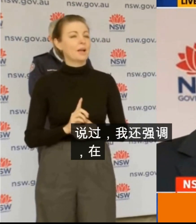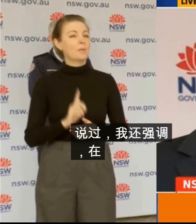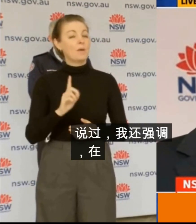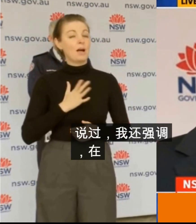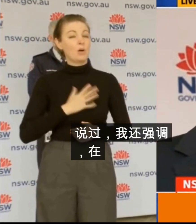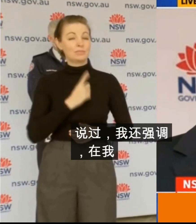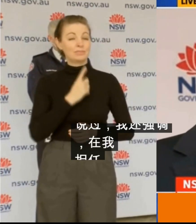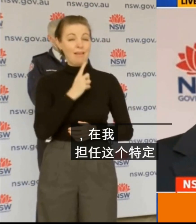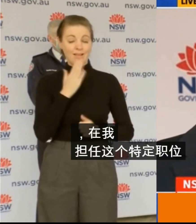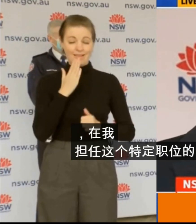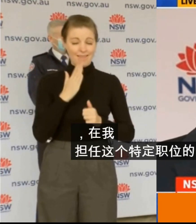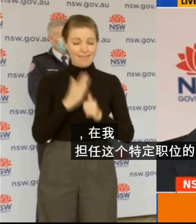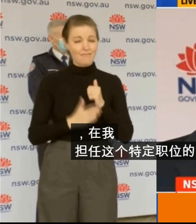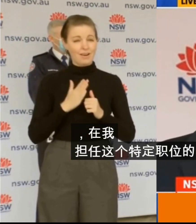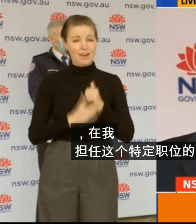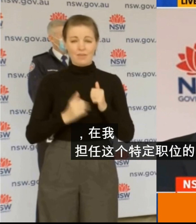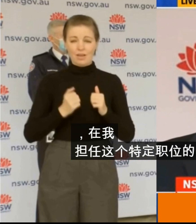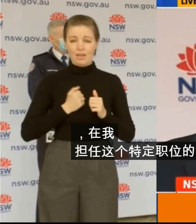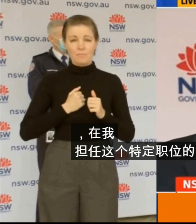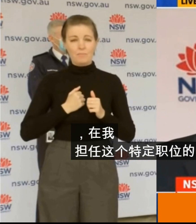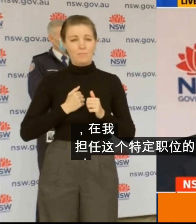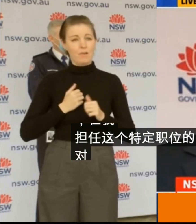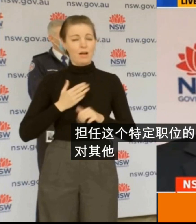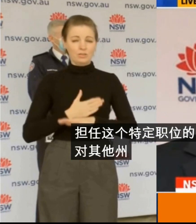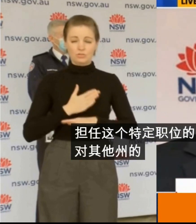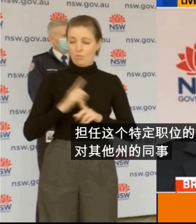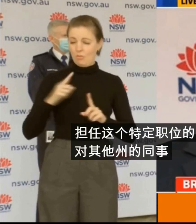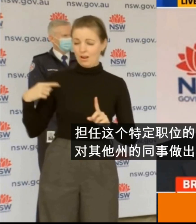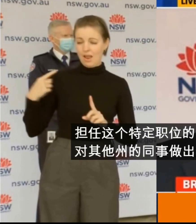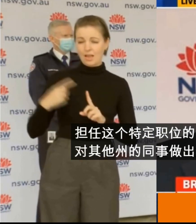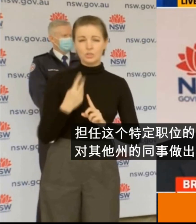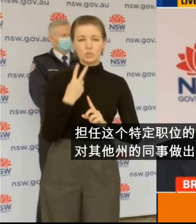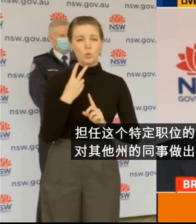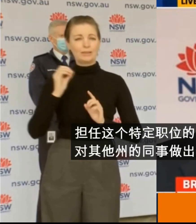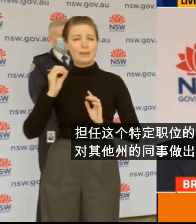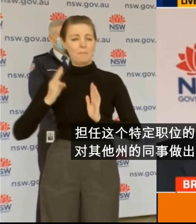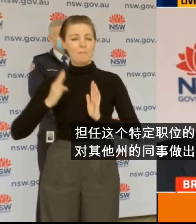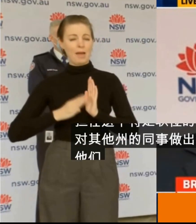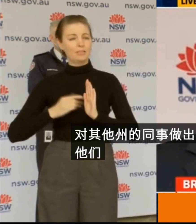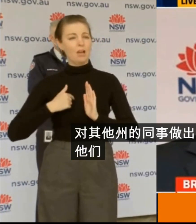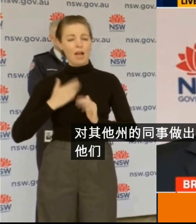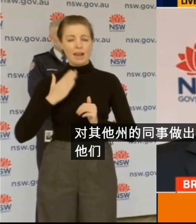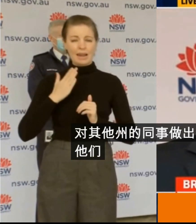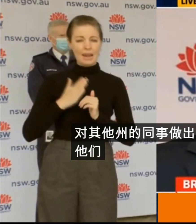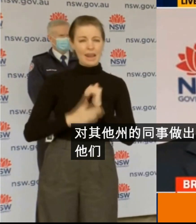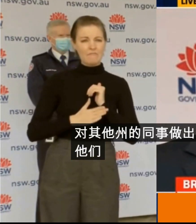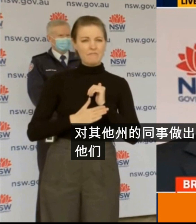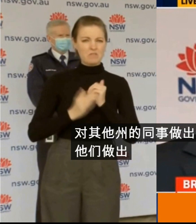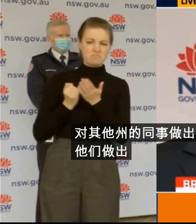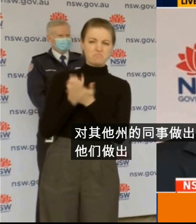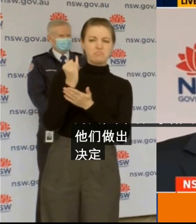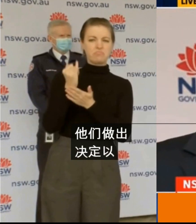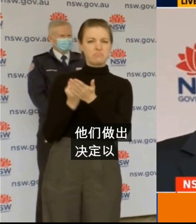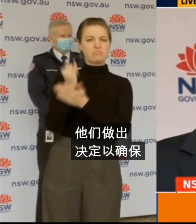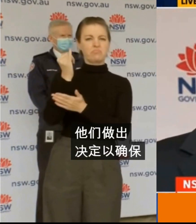in my 20 months in this particular position ever been critical or reflective in a negative way of colleagues in other